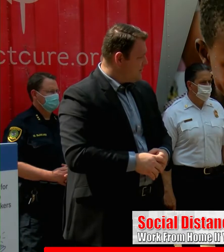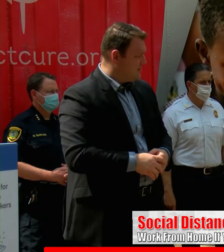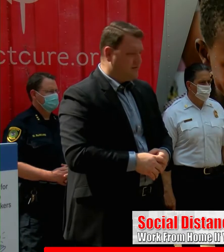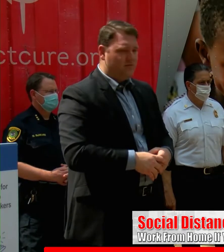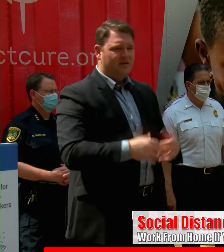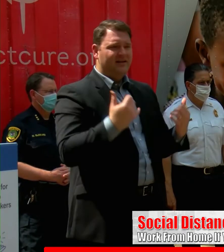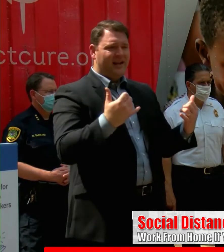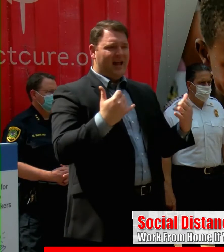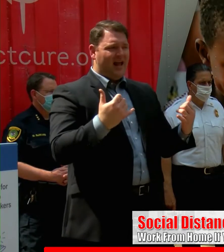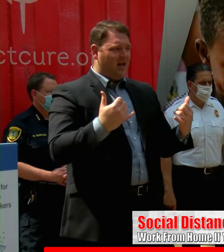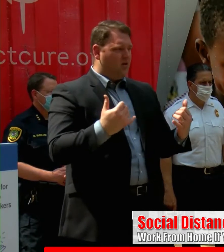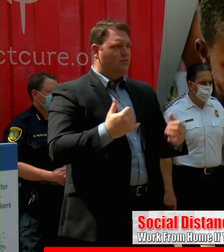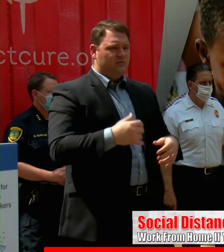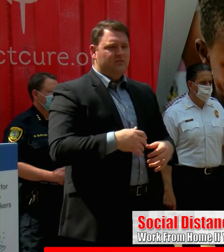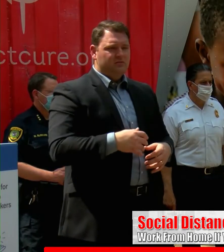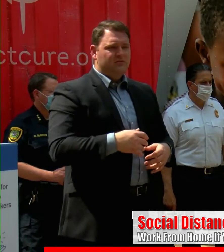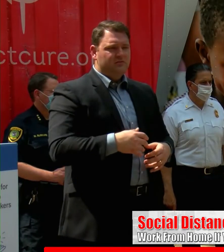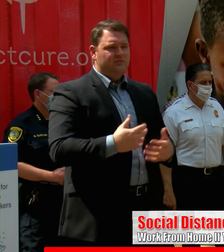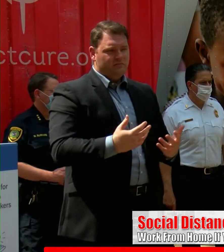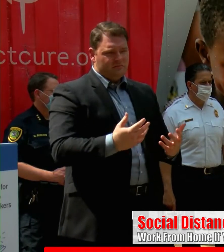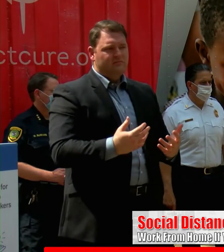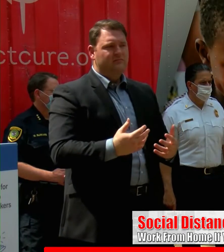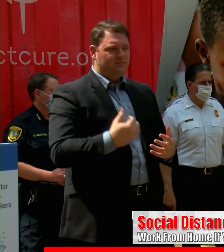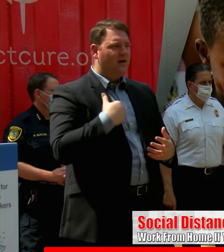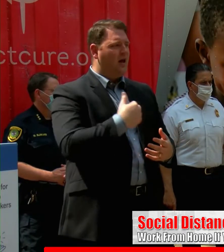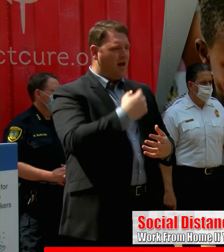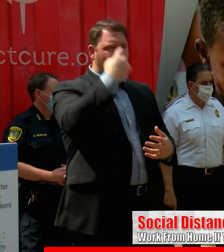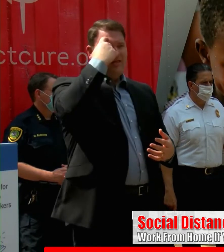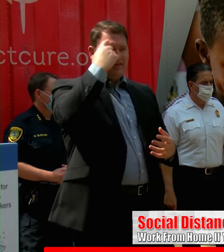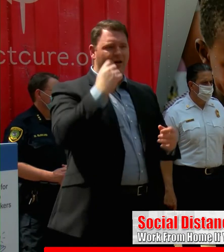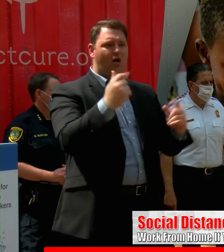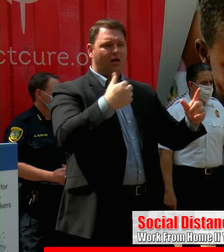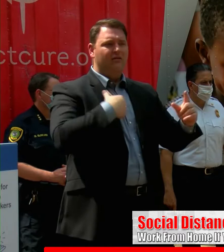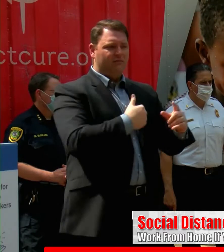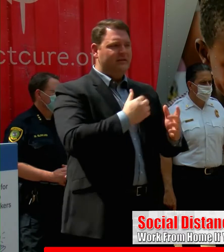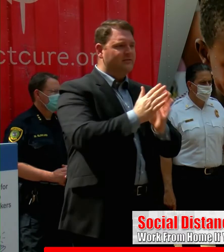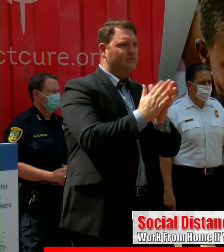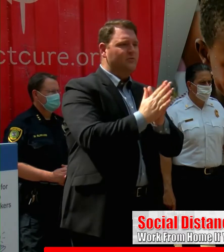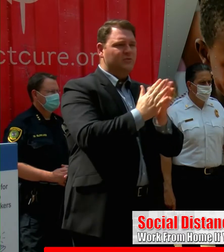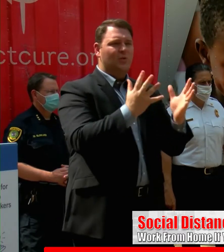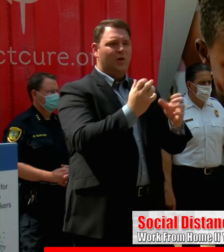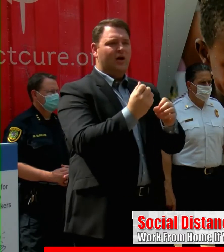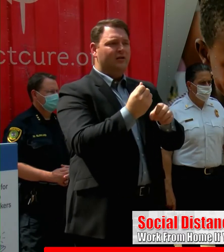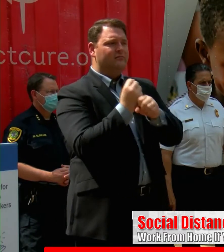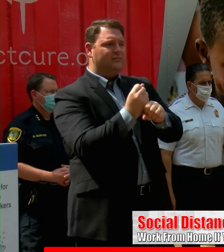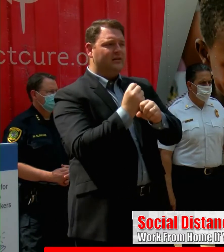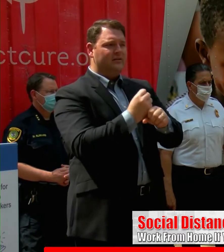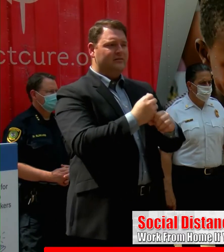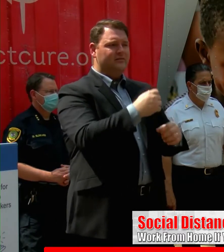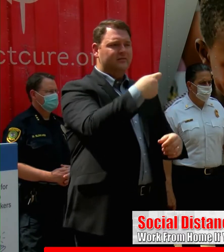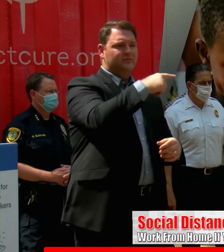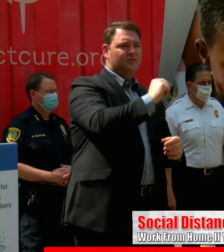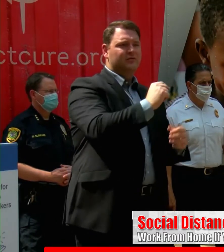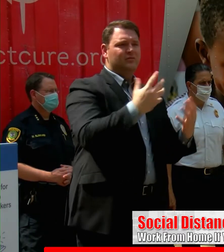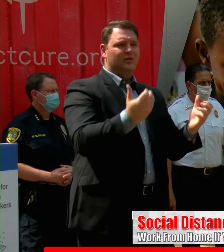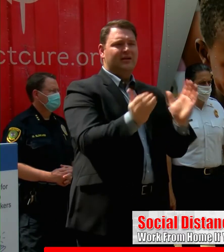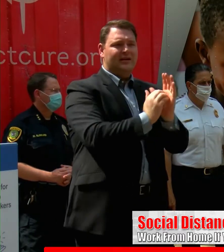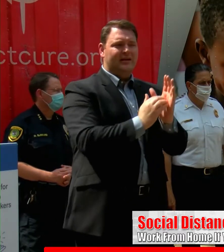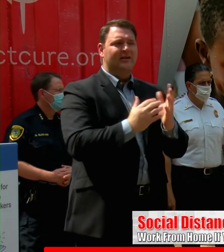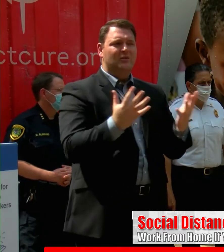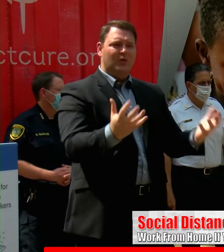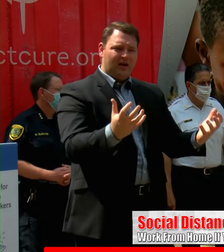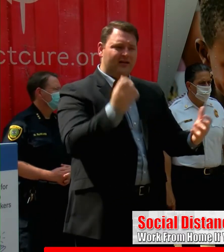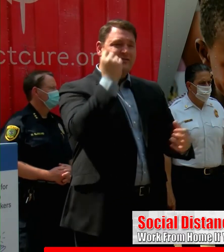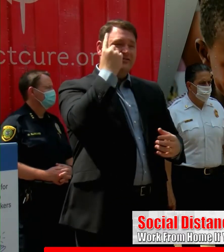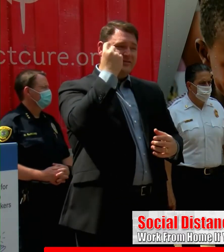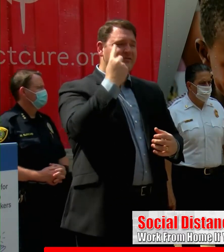the season will come back. I think we're all anxious to start playing ball again. But for right now, what I'm anxious is making sure that